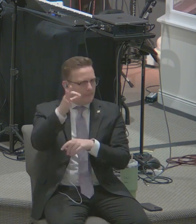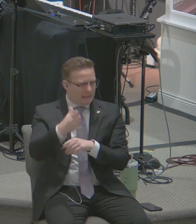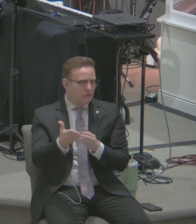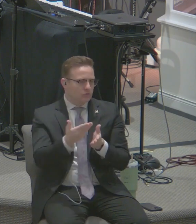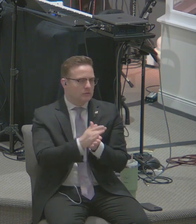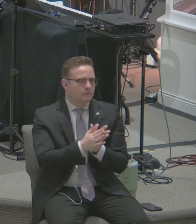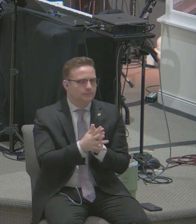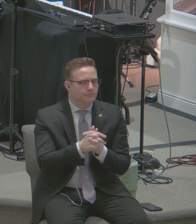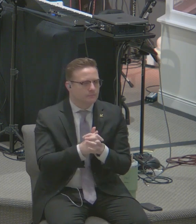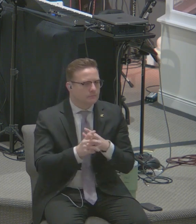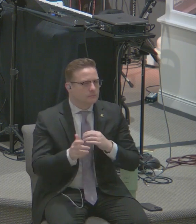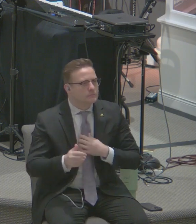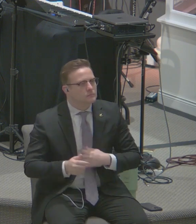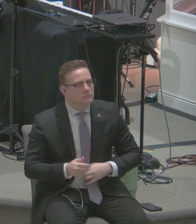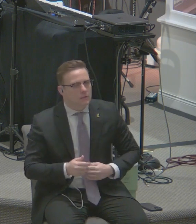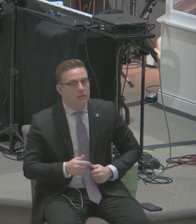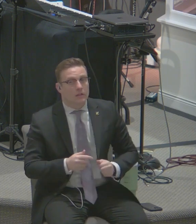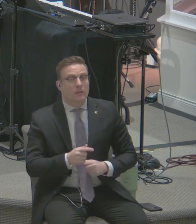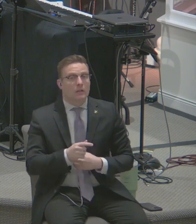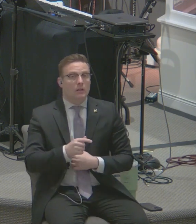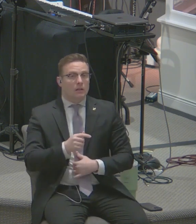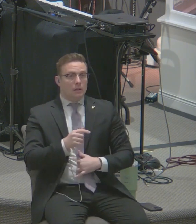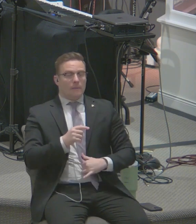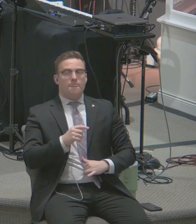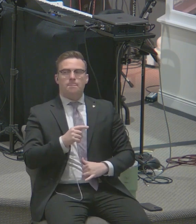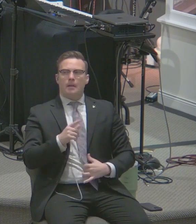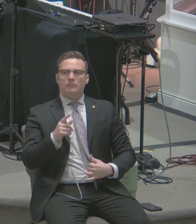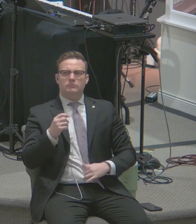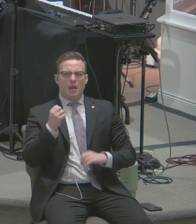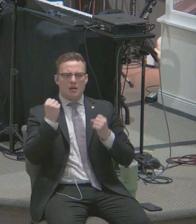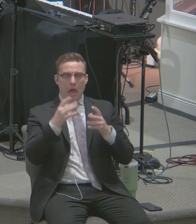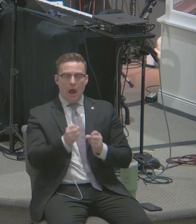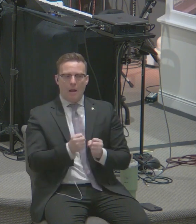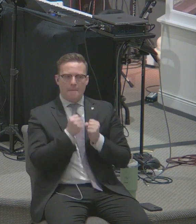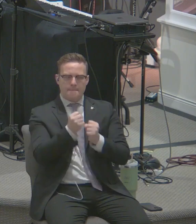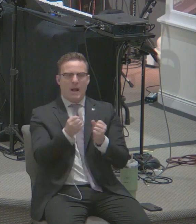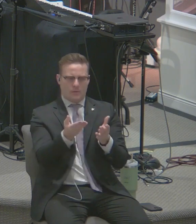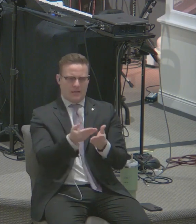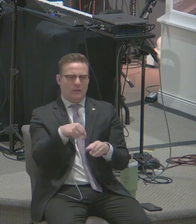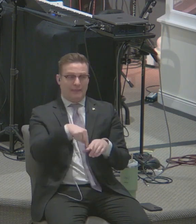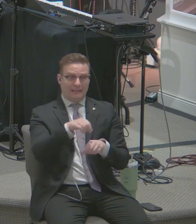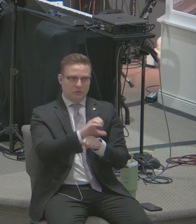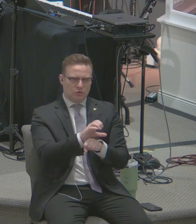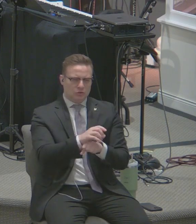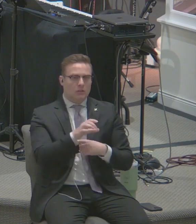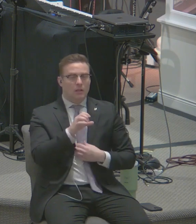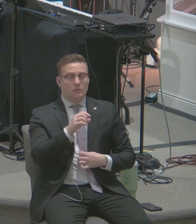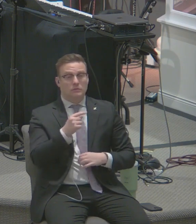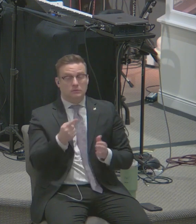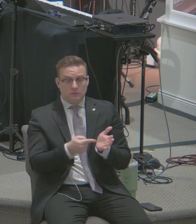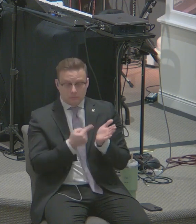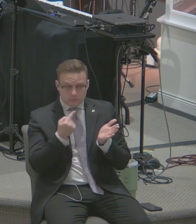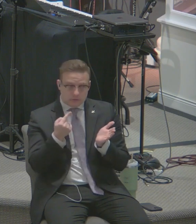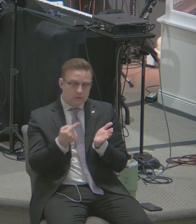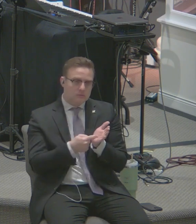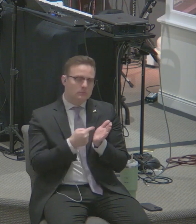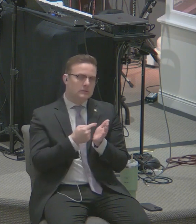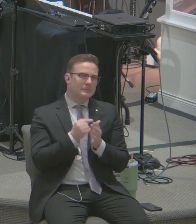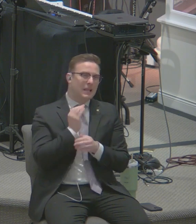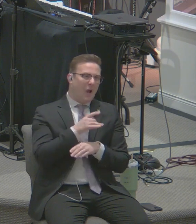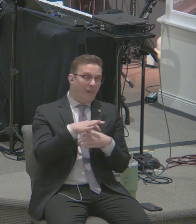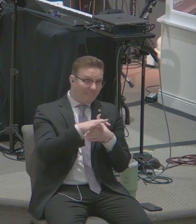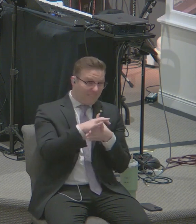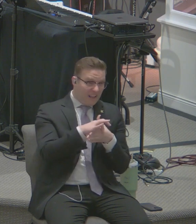church. There's tremendous power that is present in this church. And, you know, sometimes